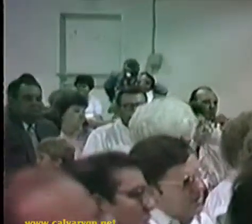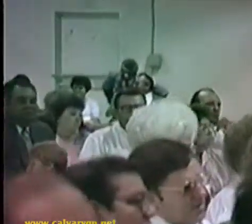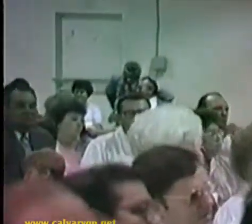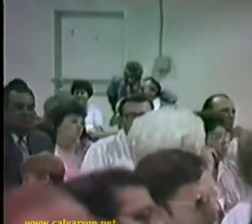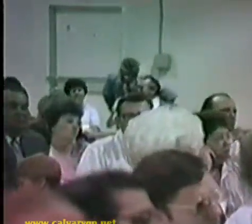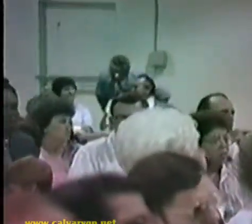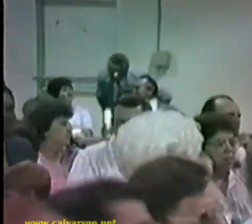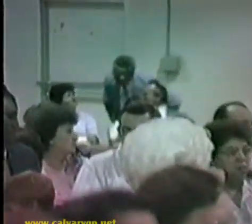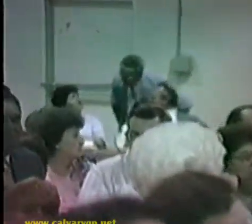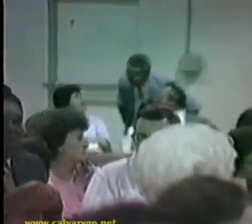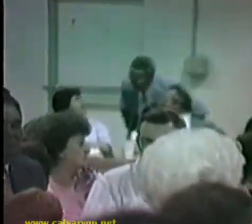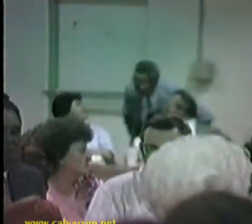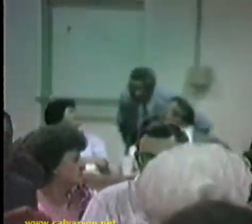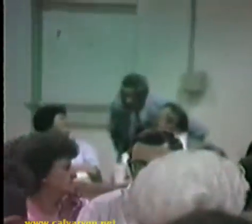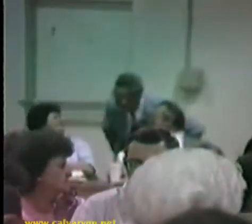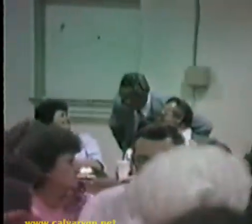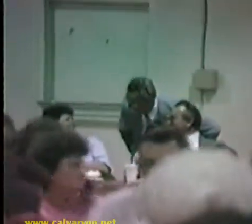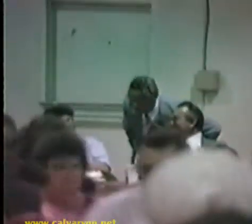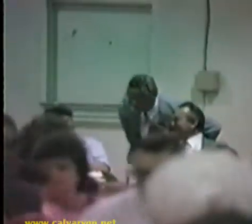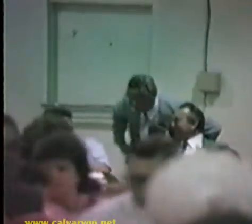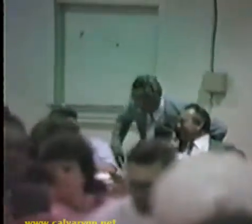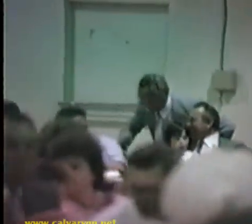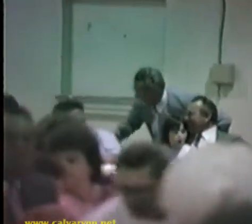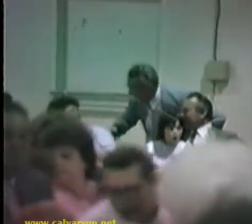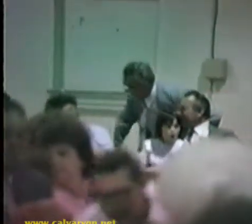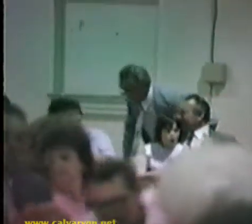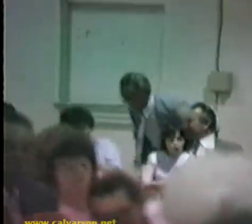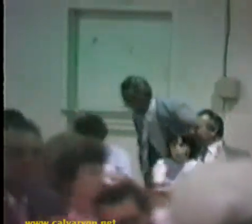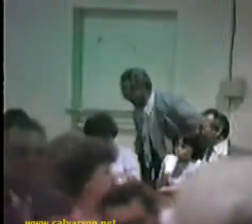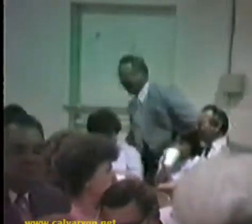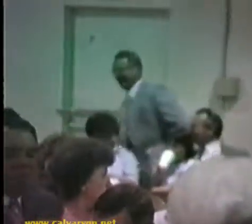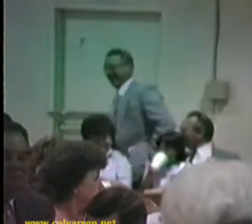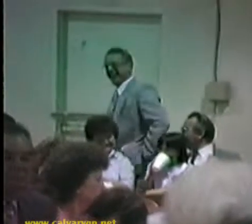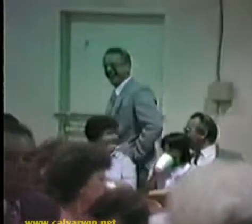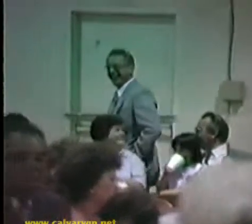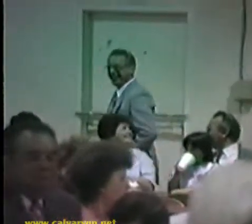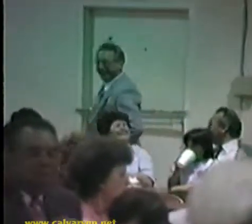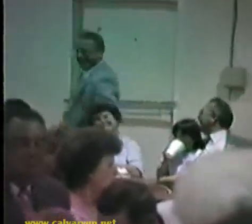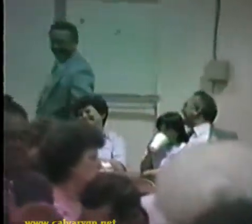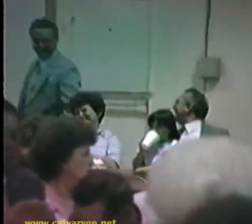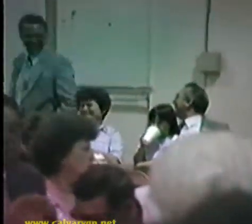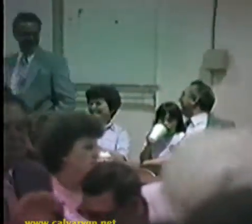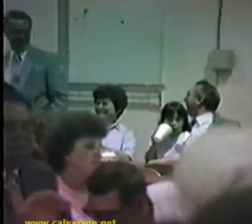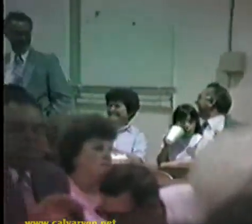to sing.